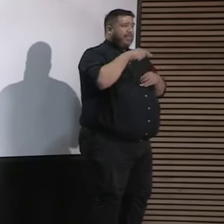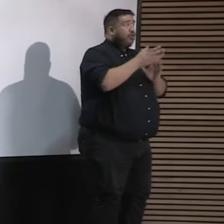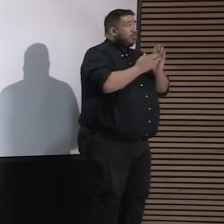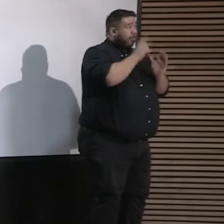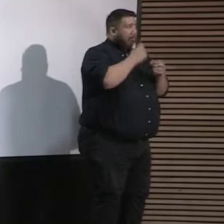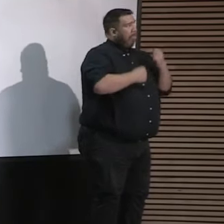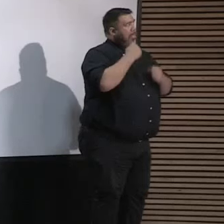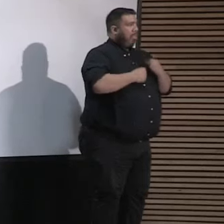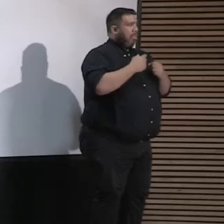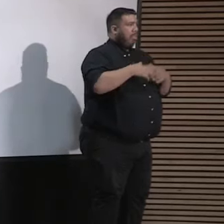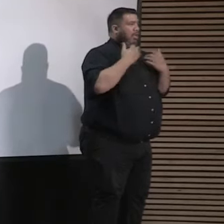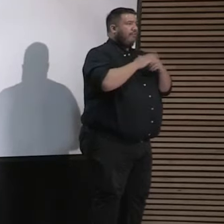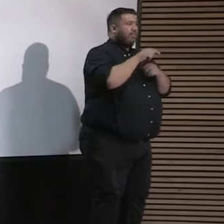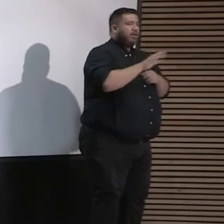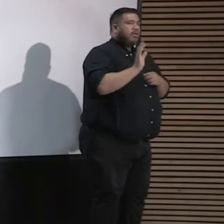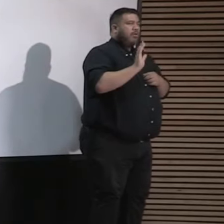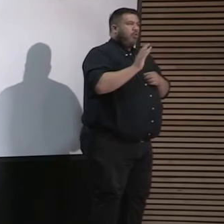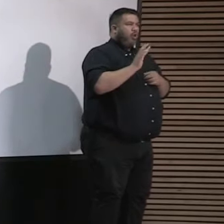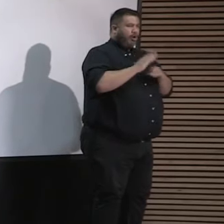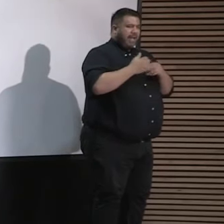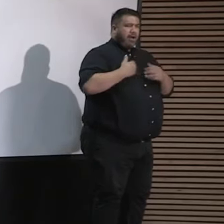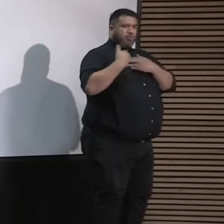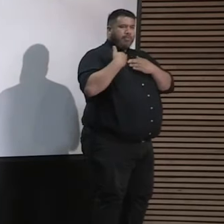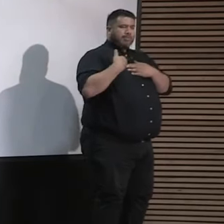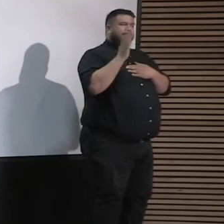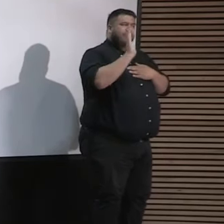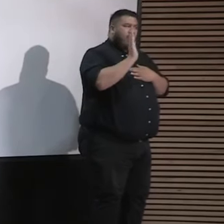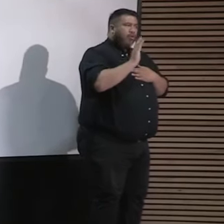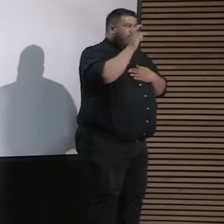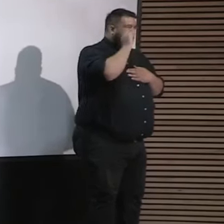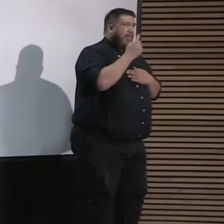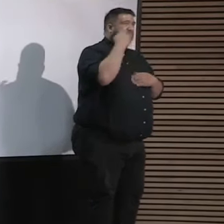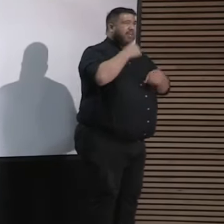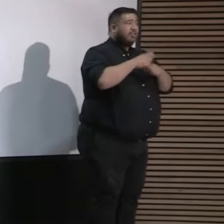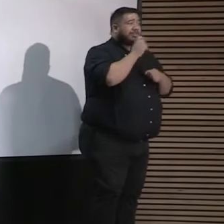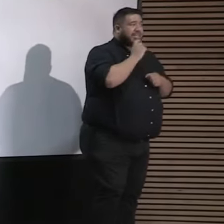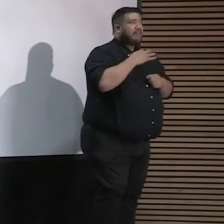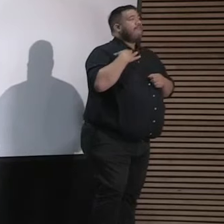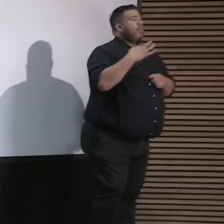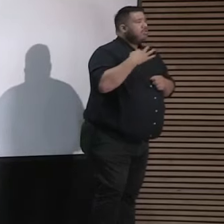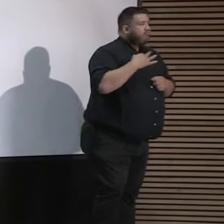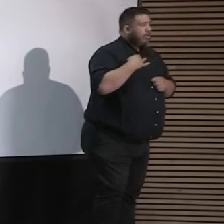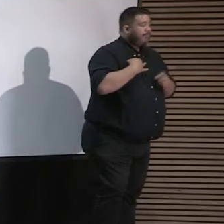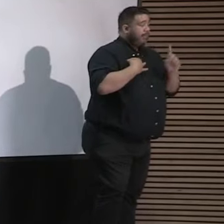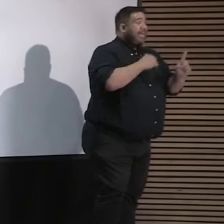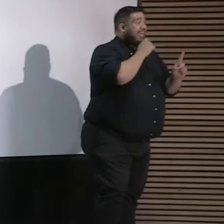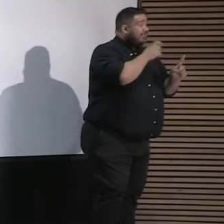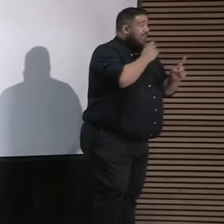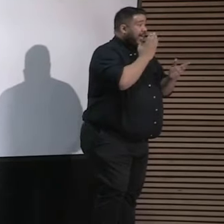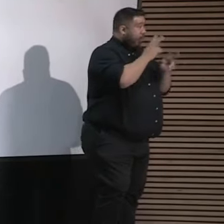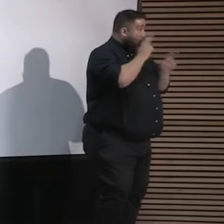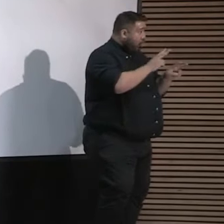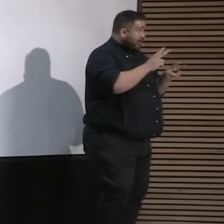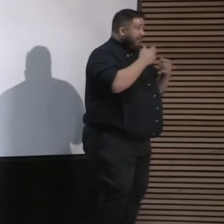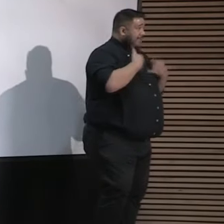terms of the accountability, what we had was a voluntary regime. So there was testing for all symptomatic staff. I think that's something that